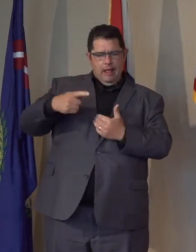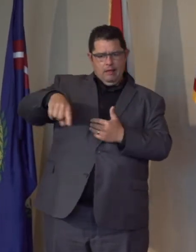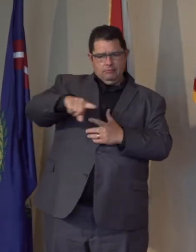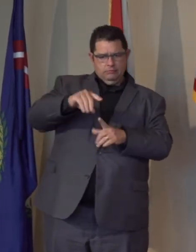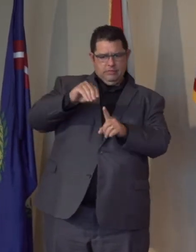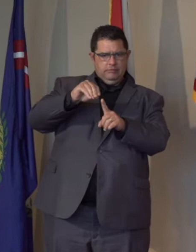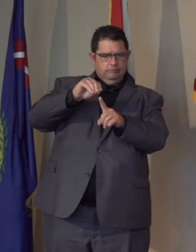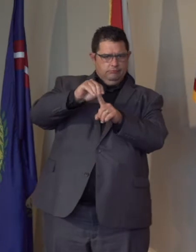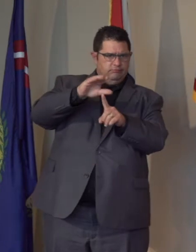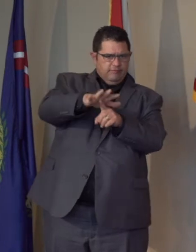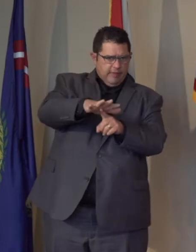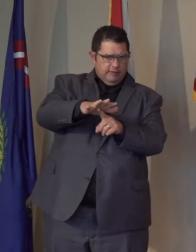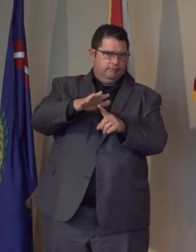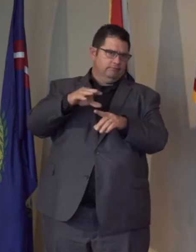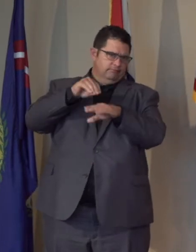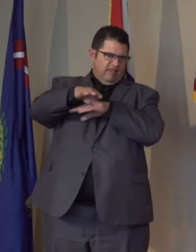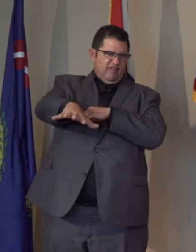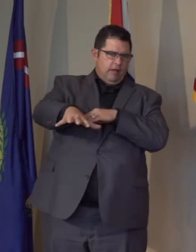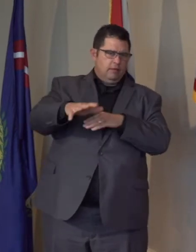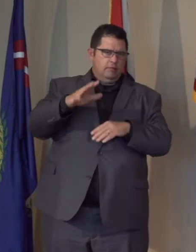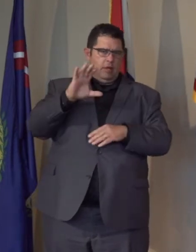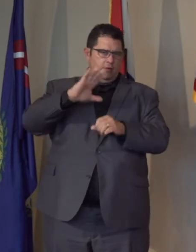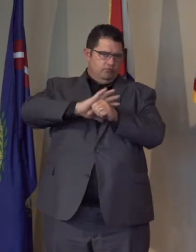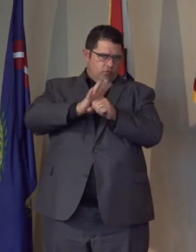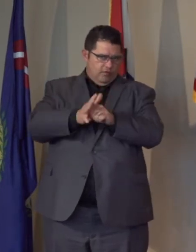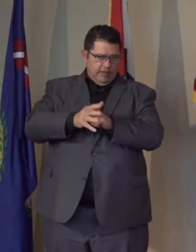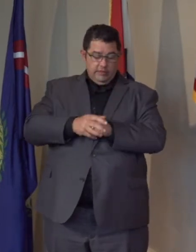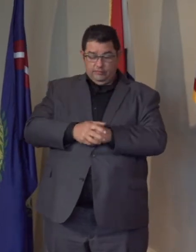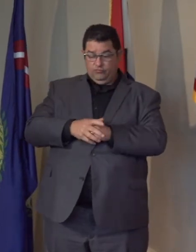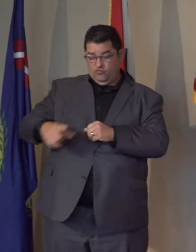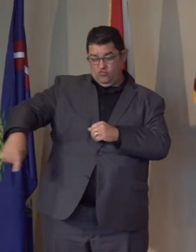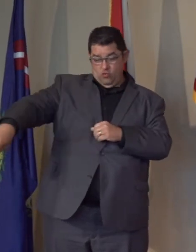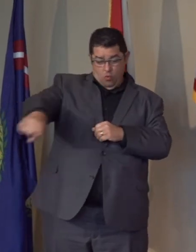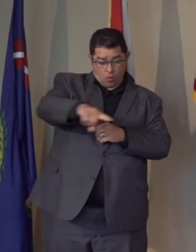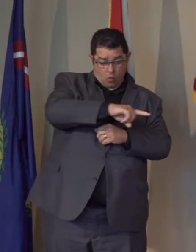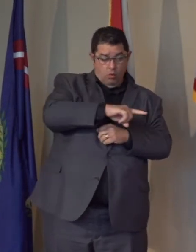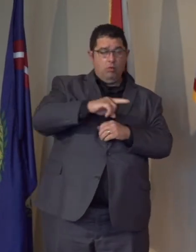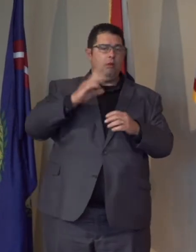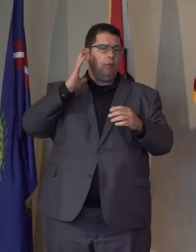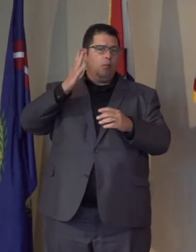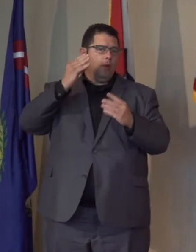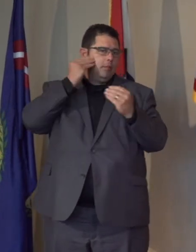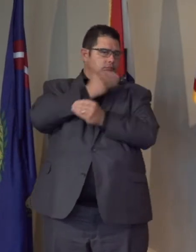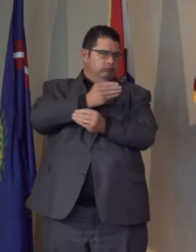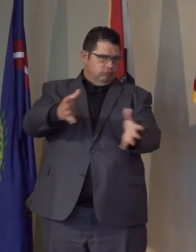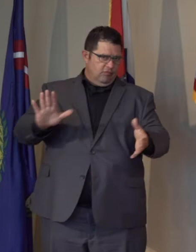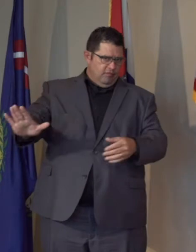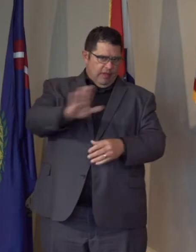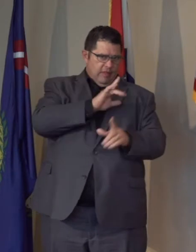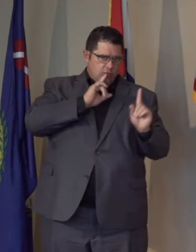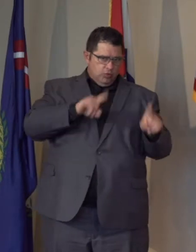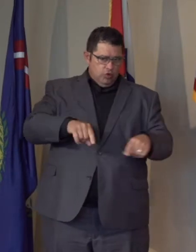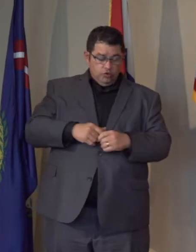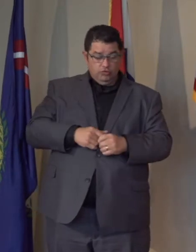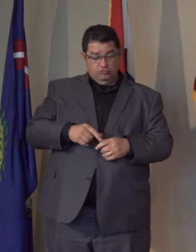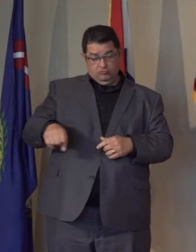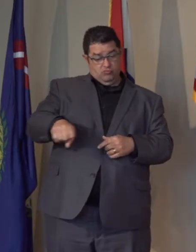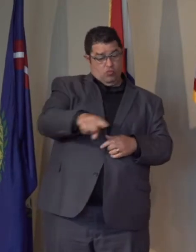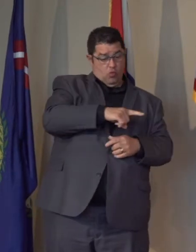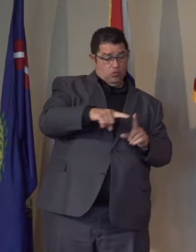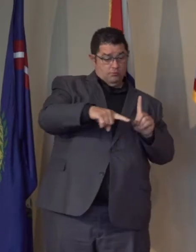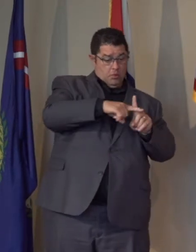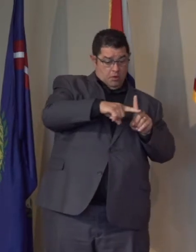by COVID-19. And all participants will be notified of their test results. Anyone who tests positive will be